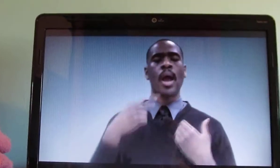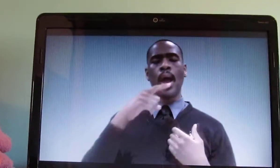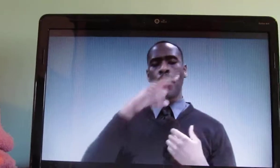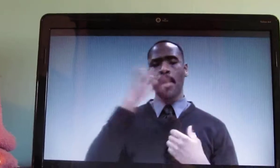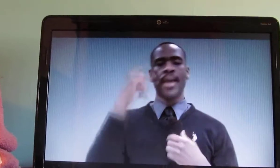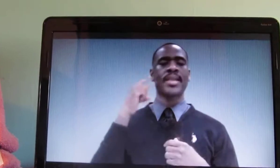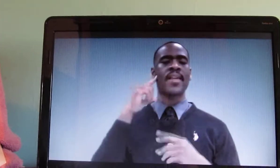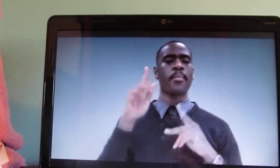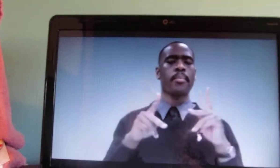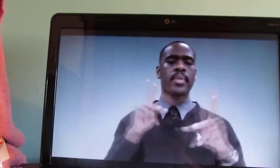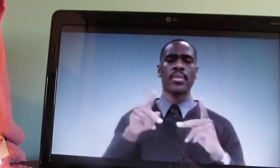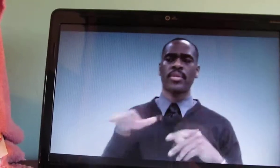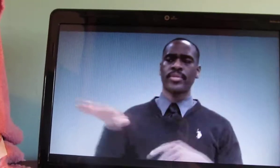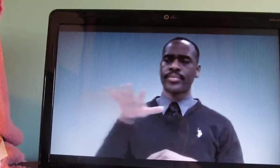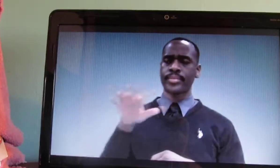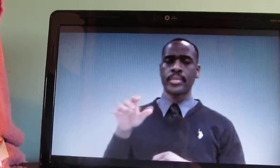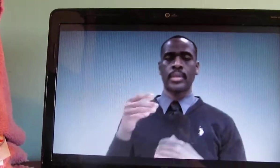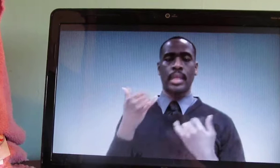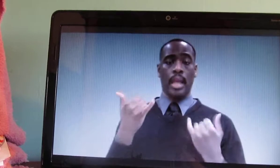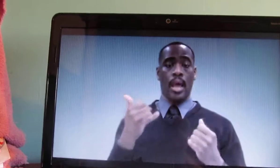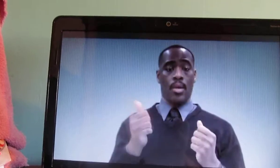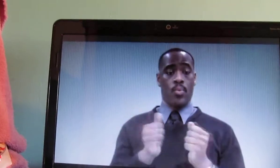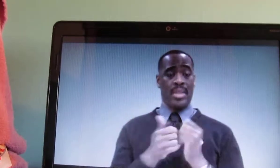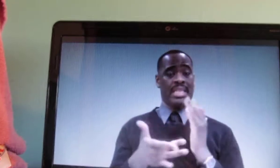Now, we asked a bunch of black.